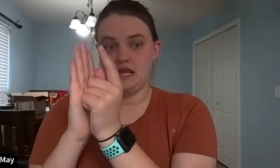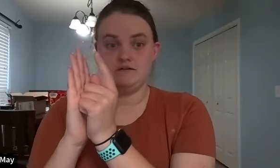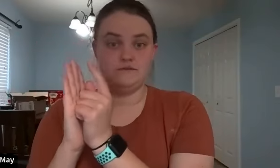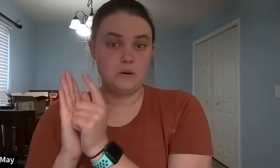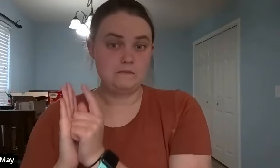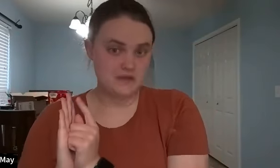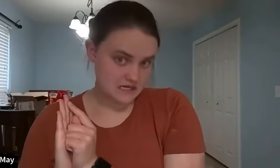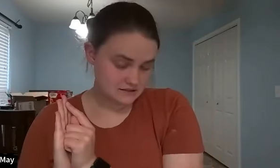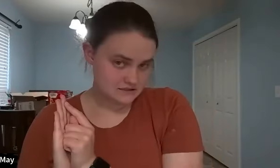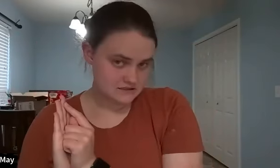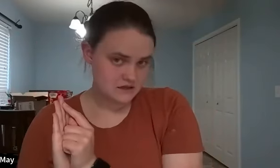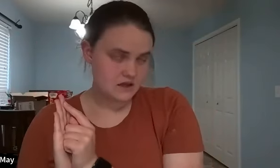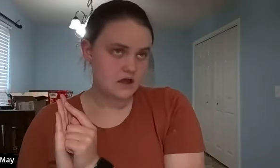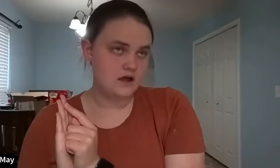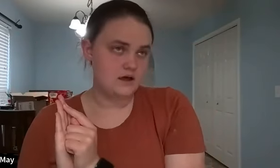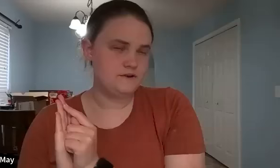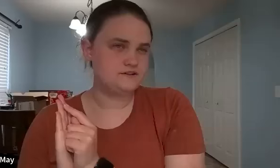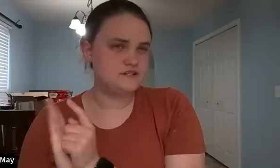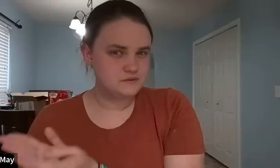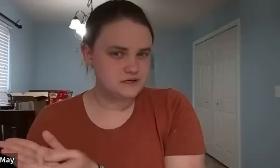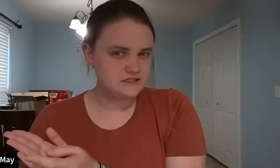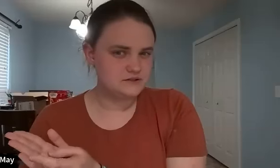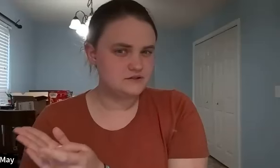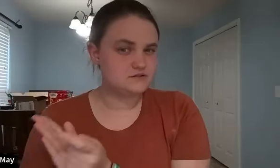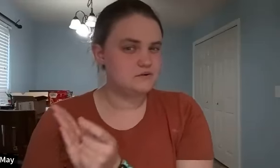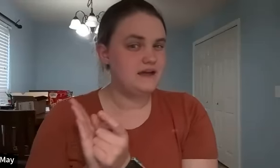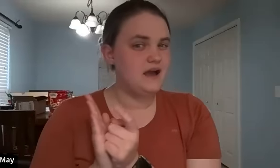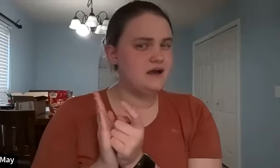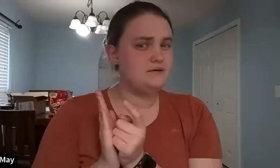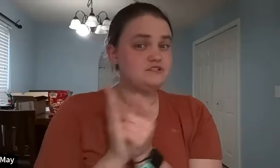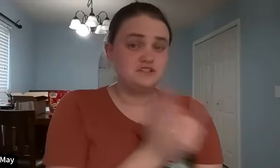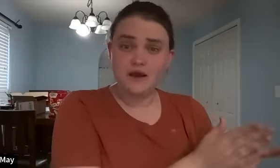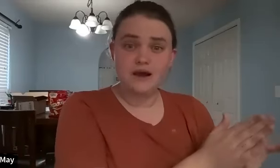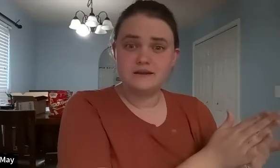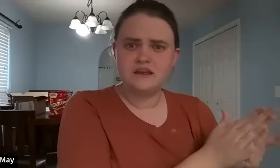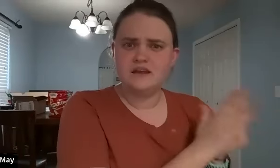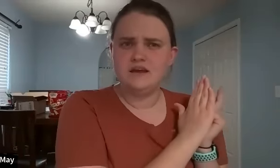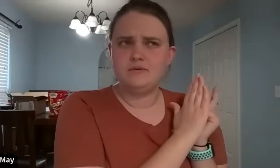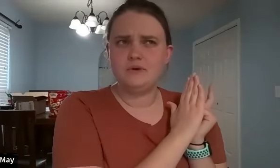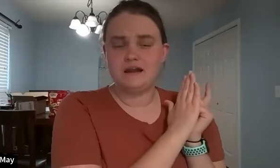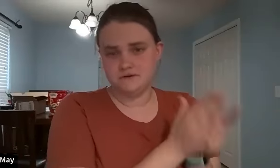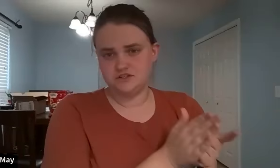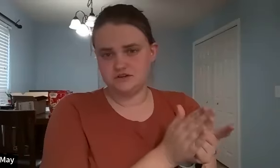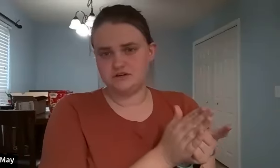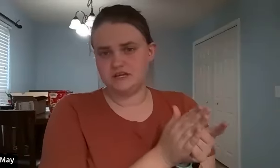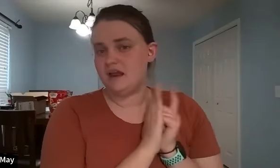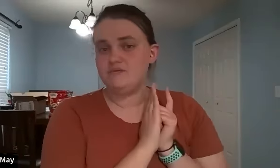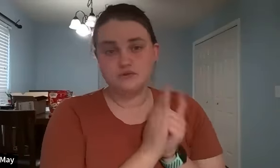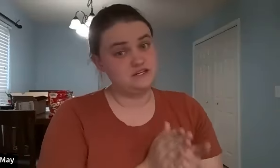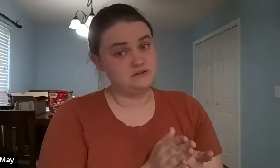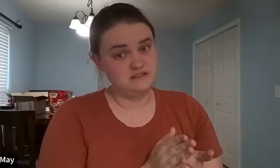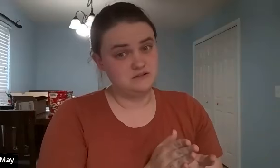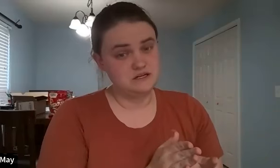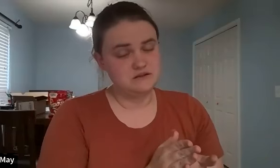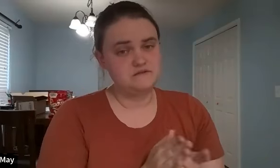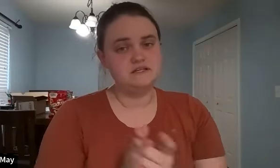Then for minutes, there are 2 ways to do it. There's one that I was taught when I first started learning it, but I really don't see this one as often,